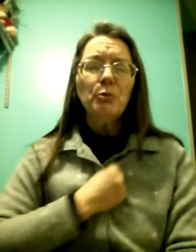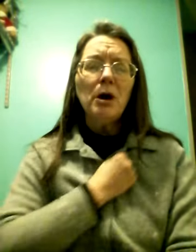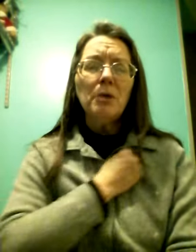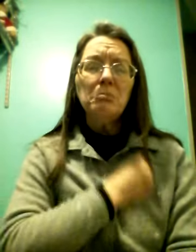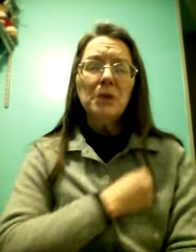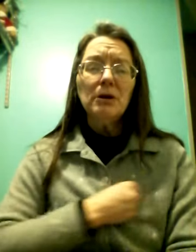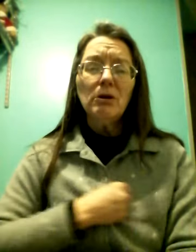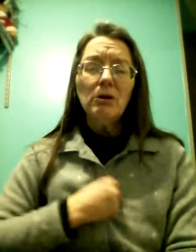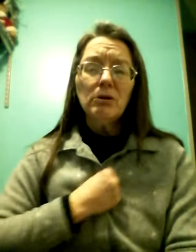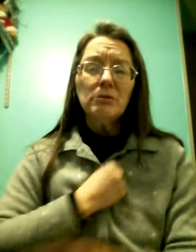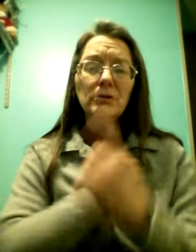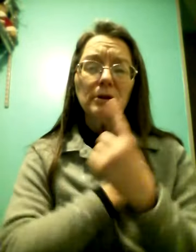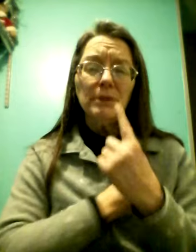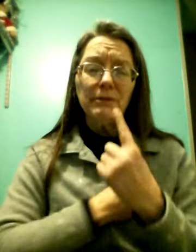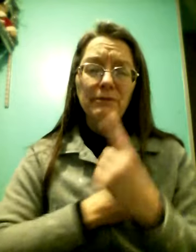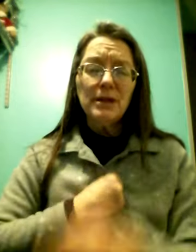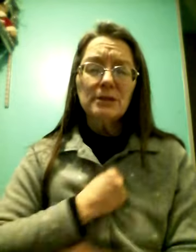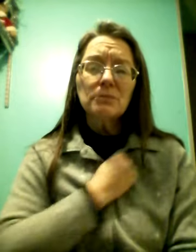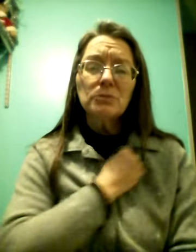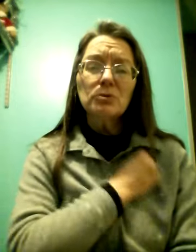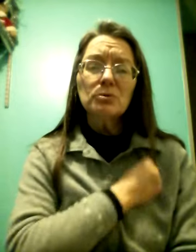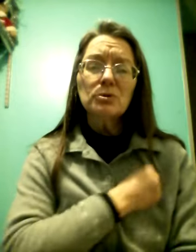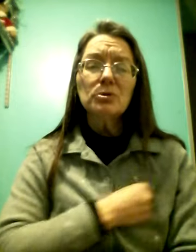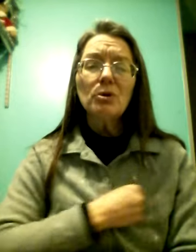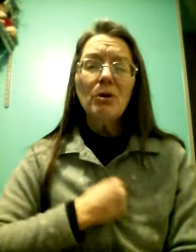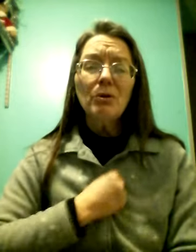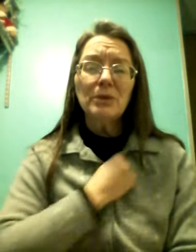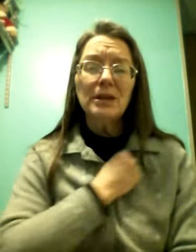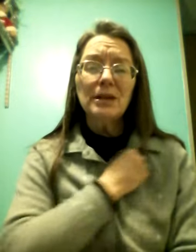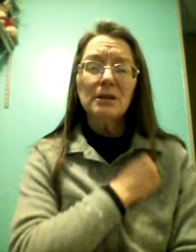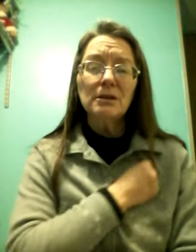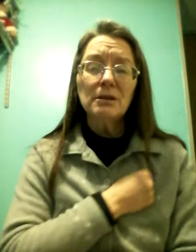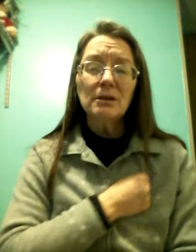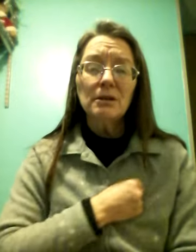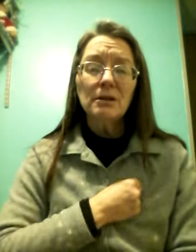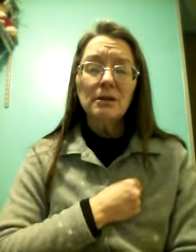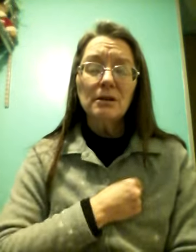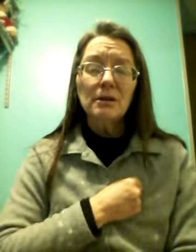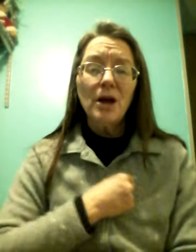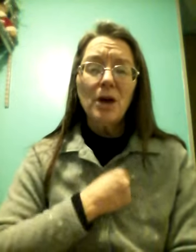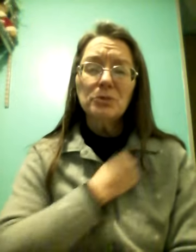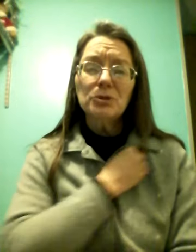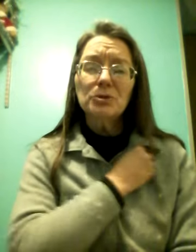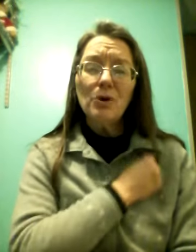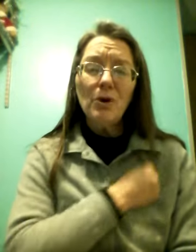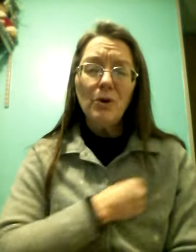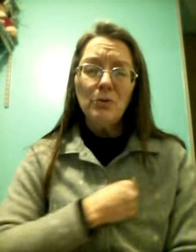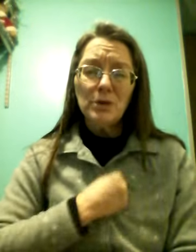rub my heart. Look at my face. I'm so sorry. I'm sorry.